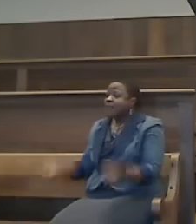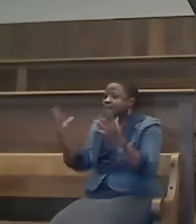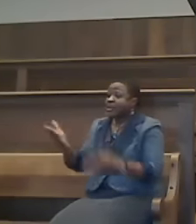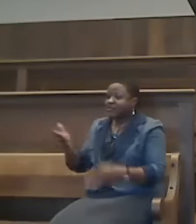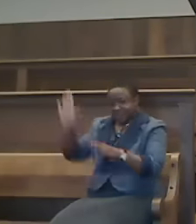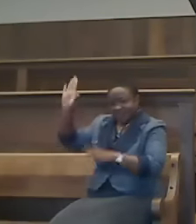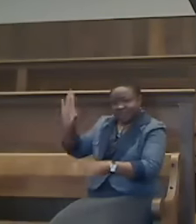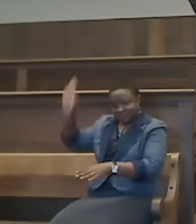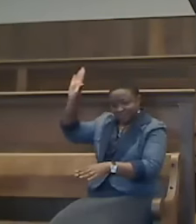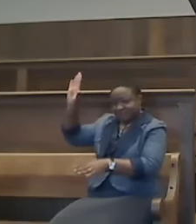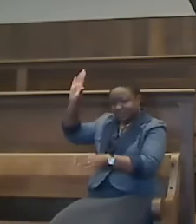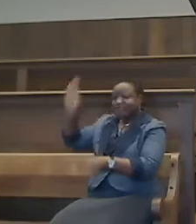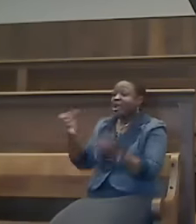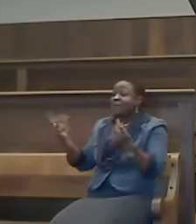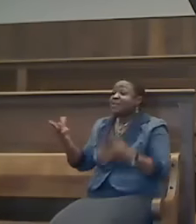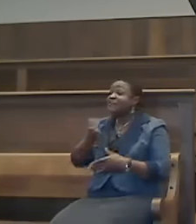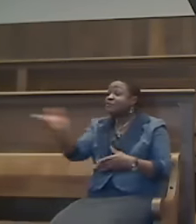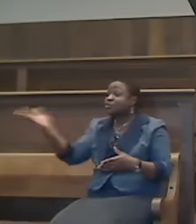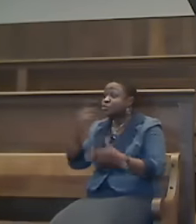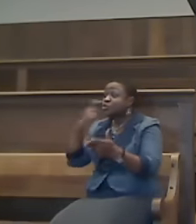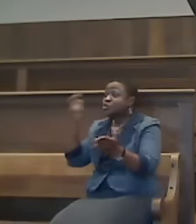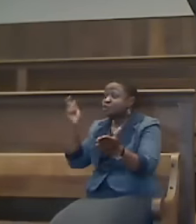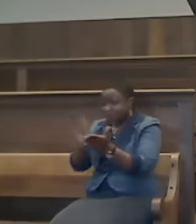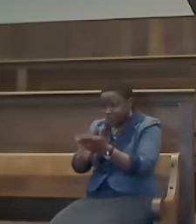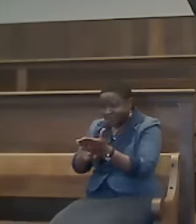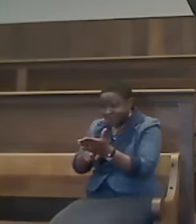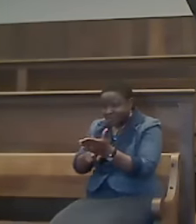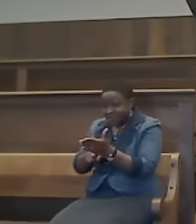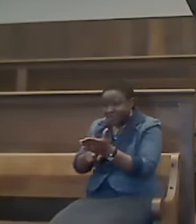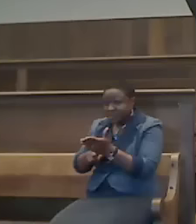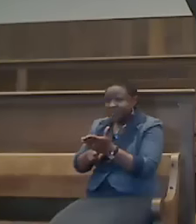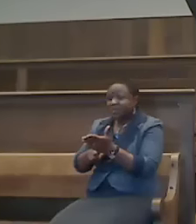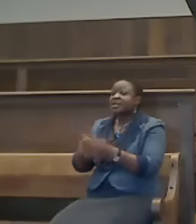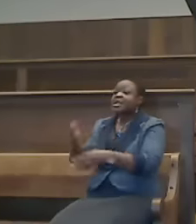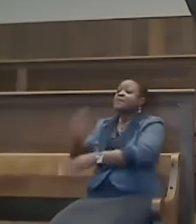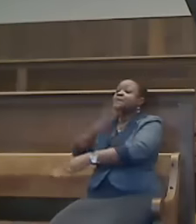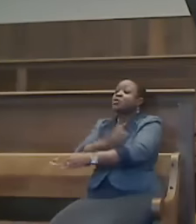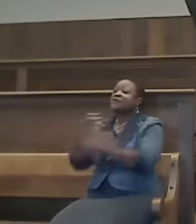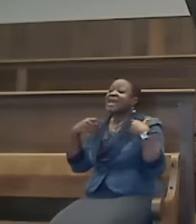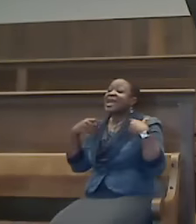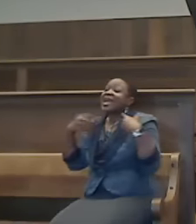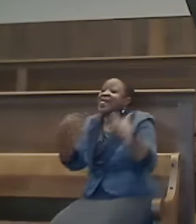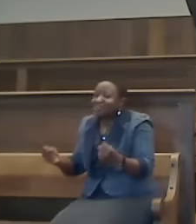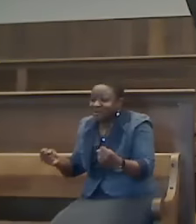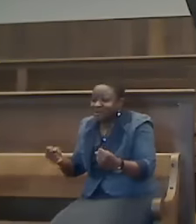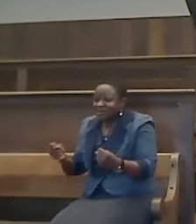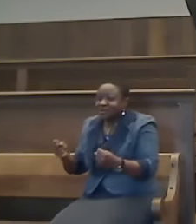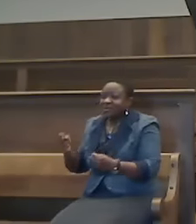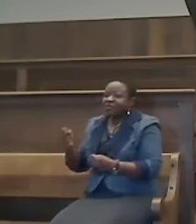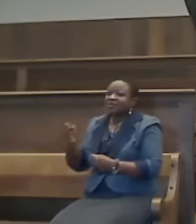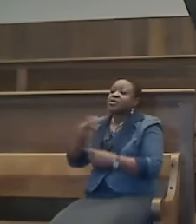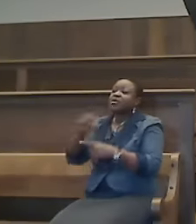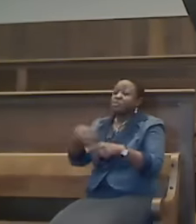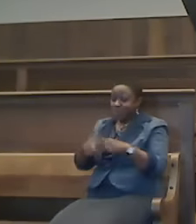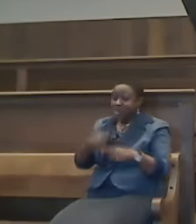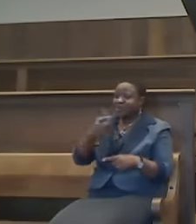noticed, keep your hands up, how many of you noticed, and if you have, keep your hands up, an improvement in your health when